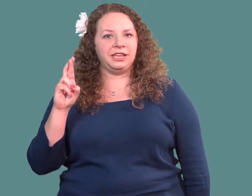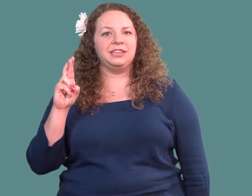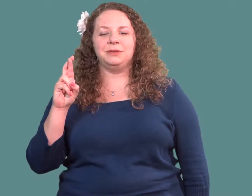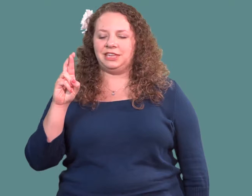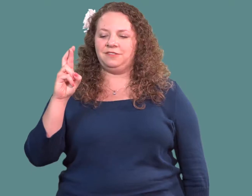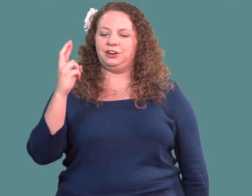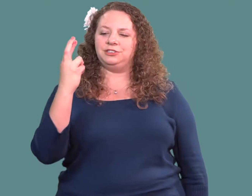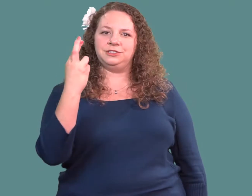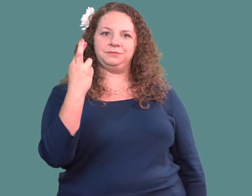and pinky fingers.